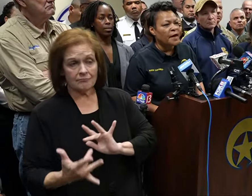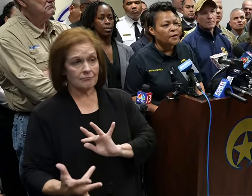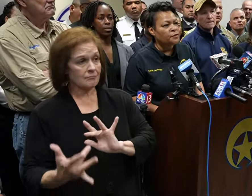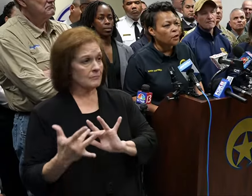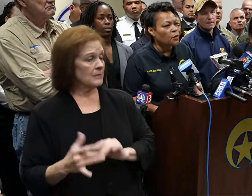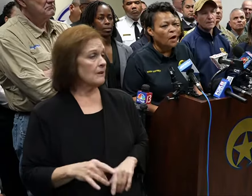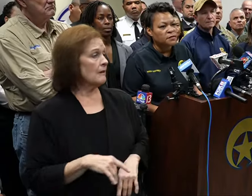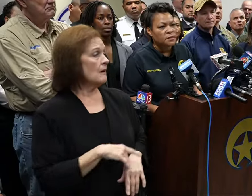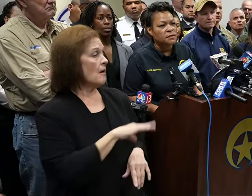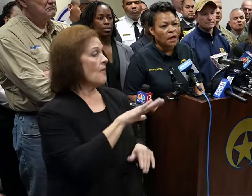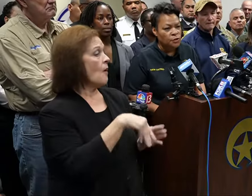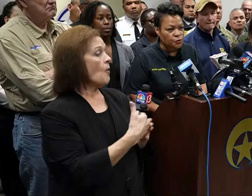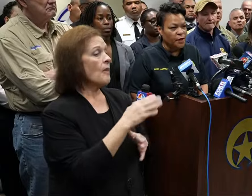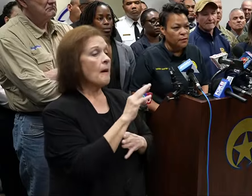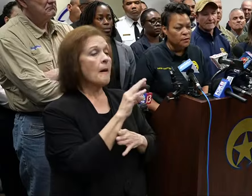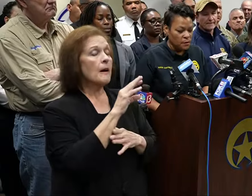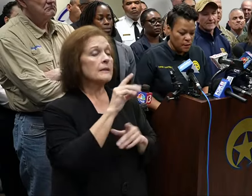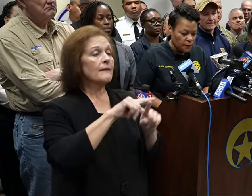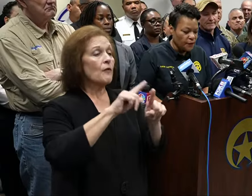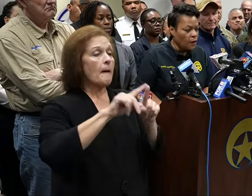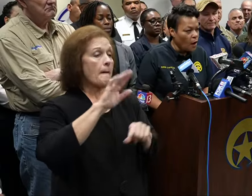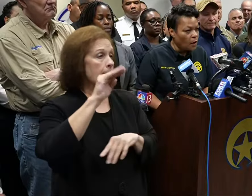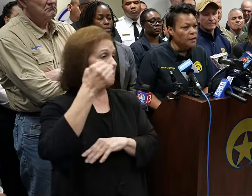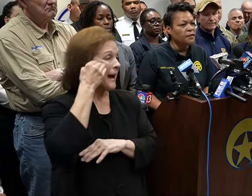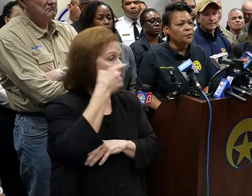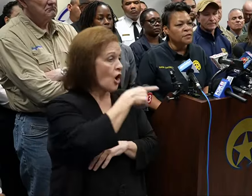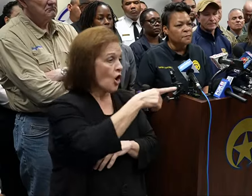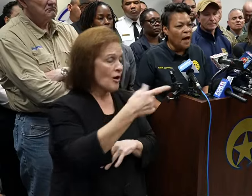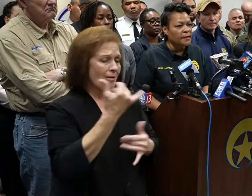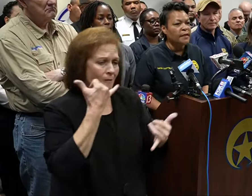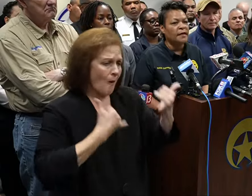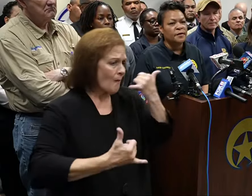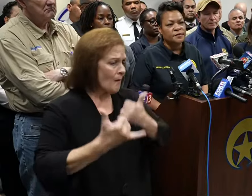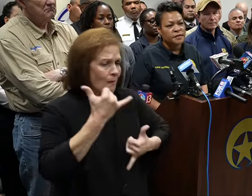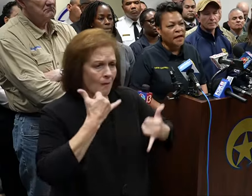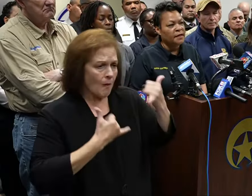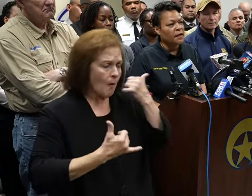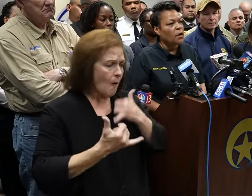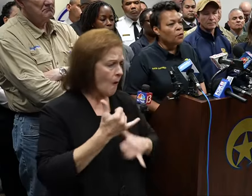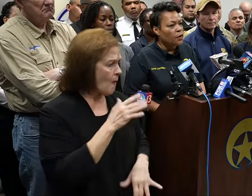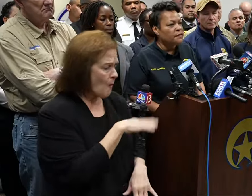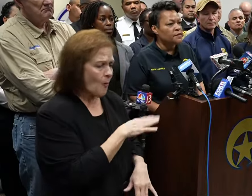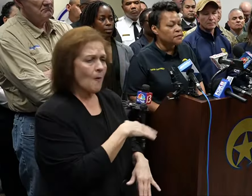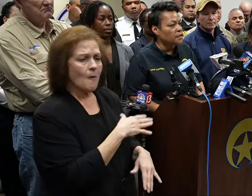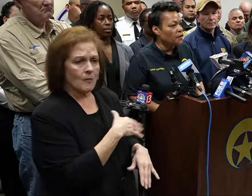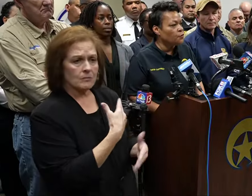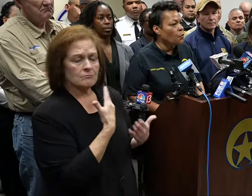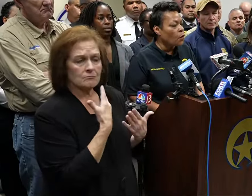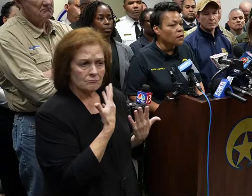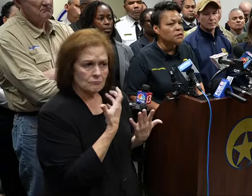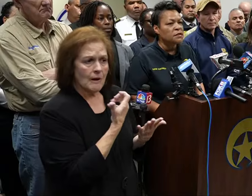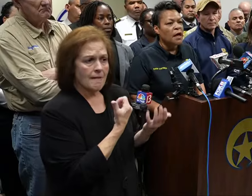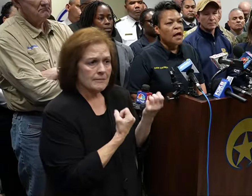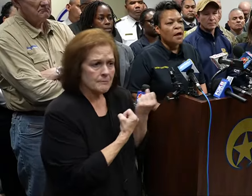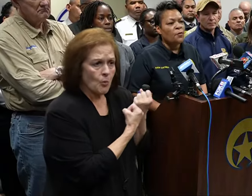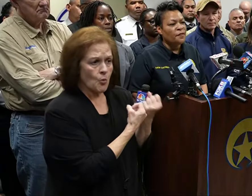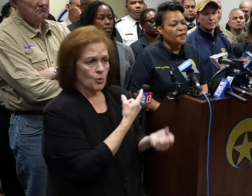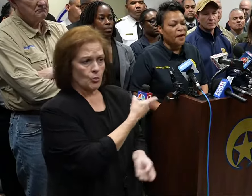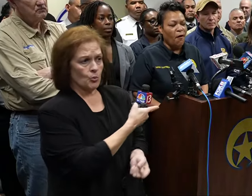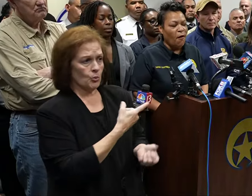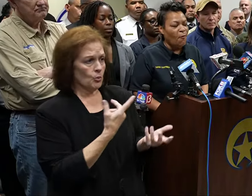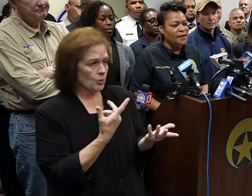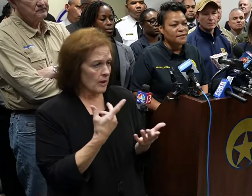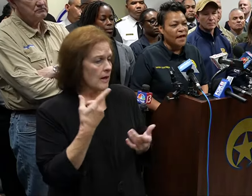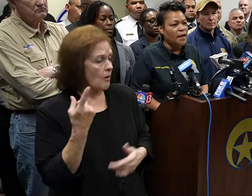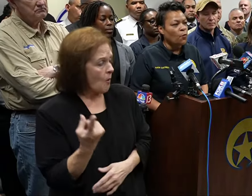sister mayors across this country. They're calling, they're responding, and they're standing with the city of New Orleans. And what